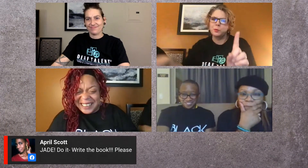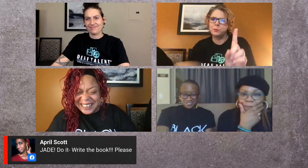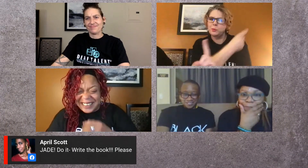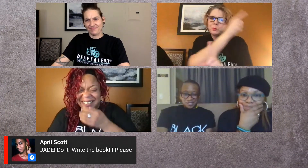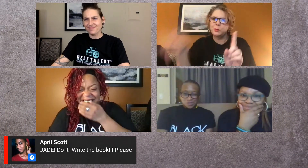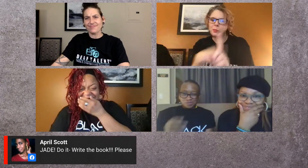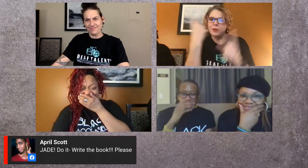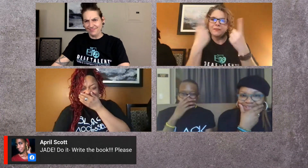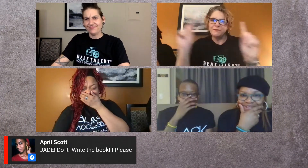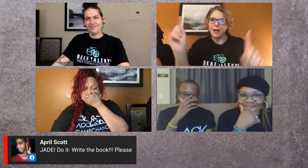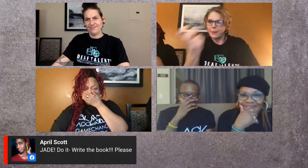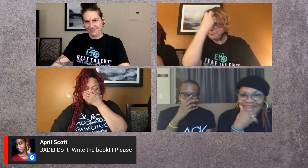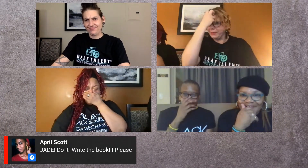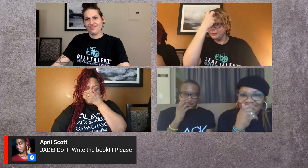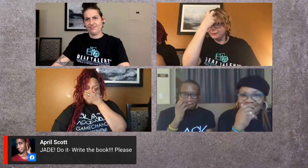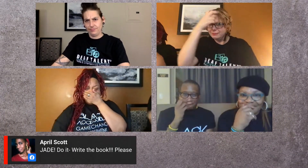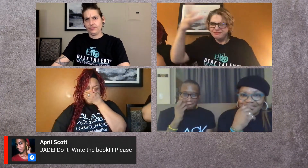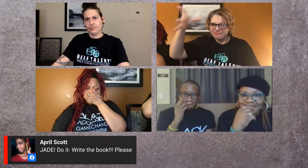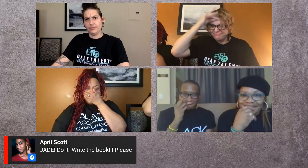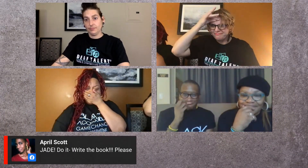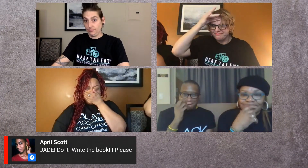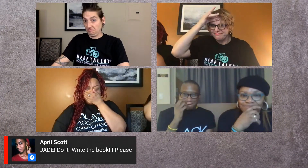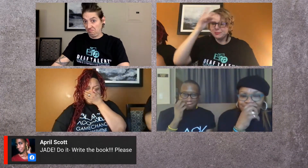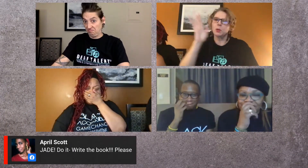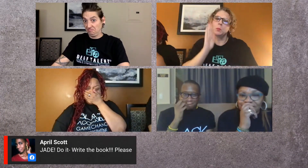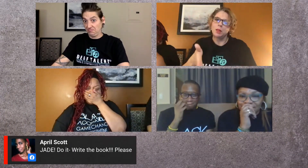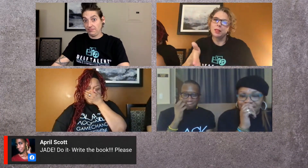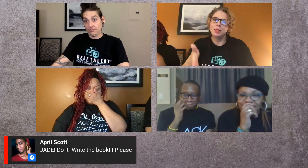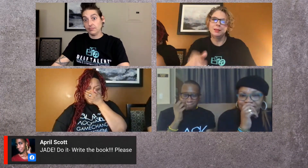Yeah, everyone will always miss Jade.